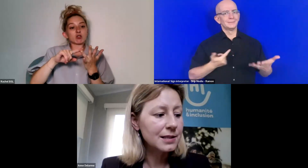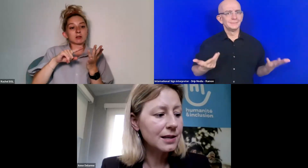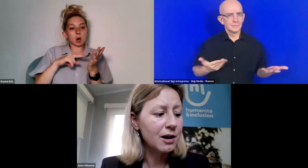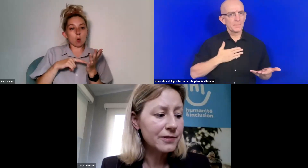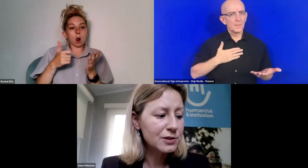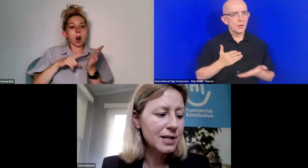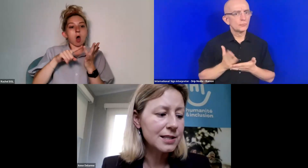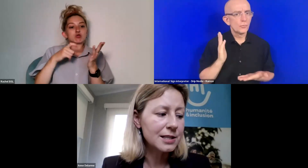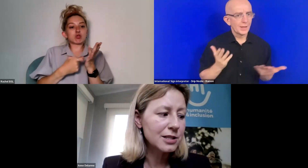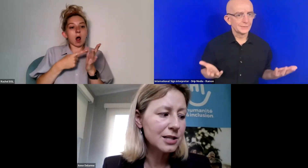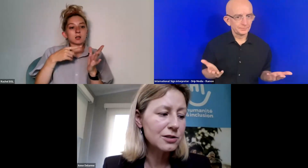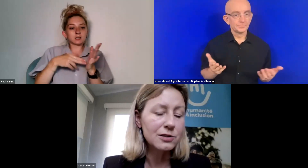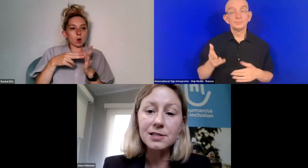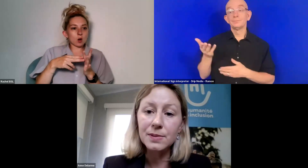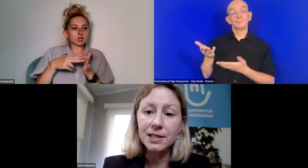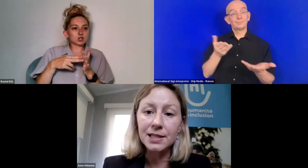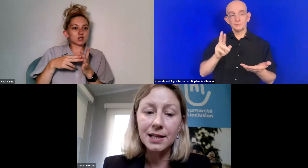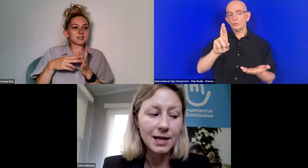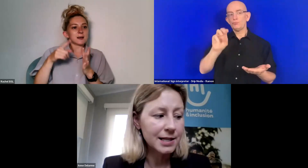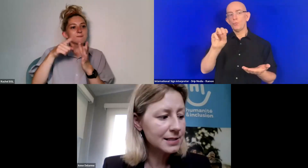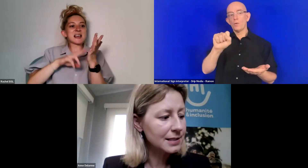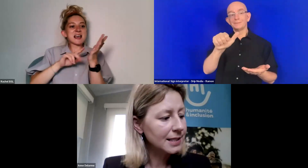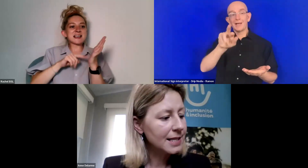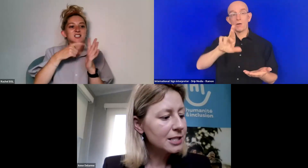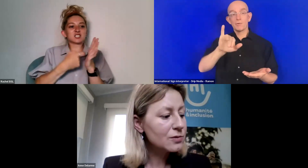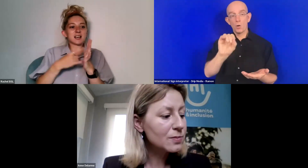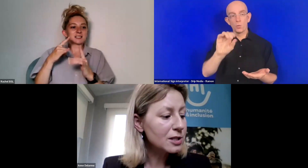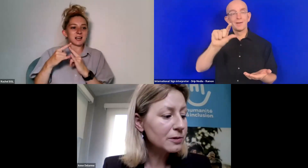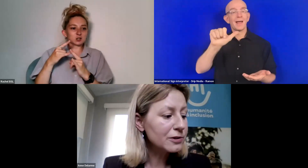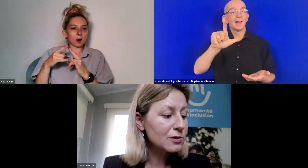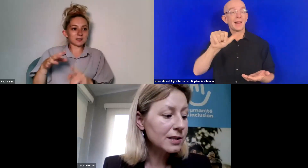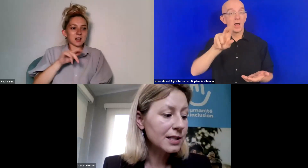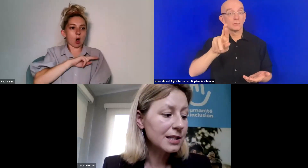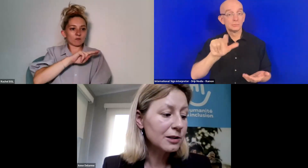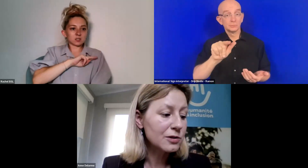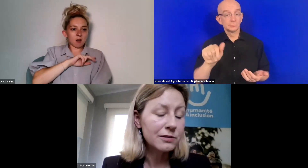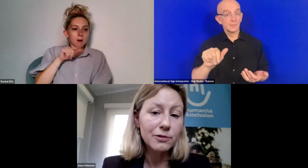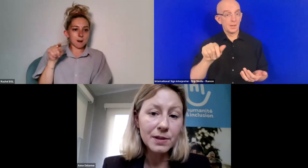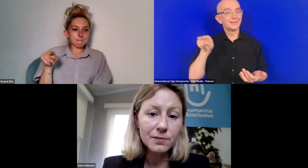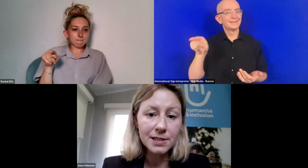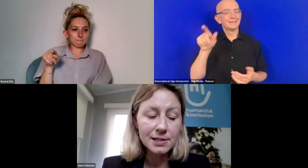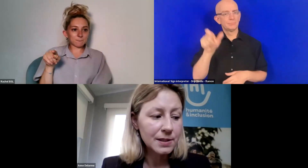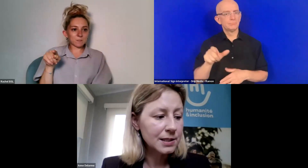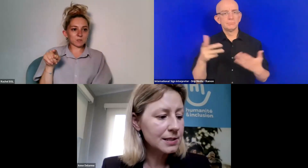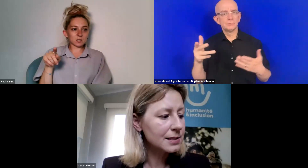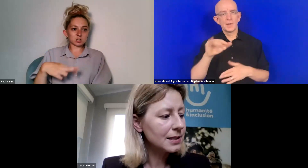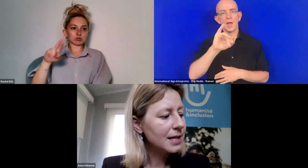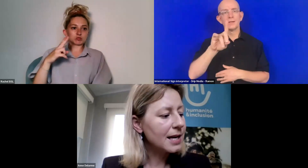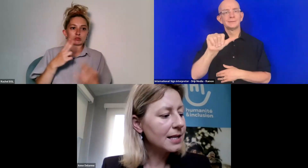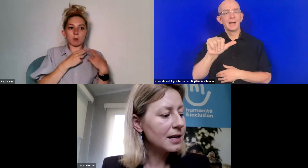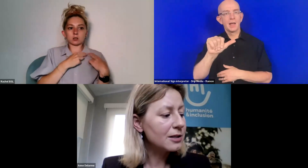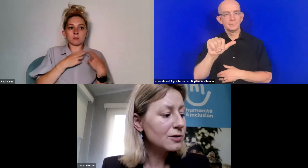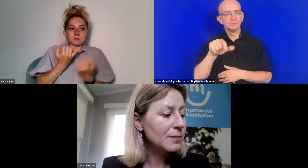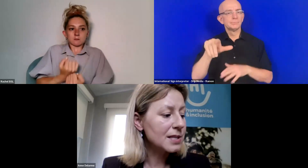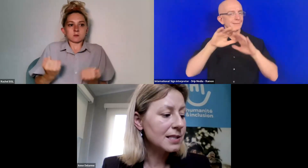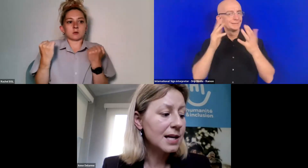at the International Disability Alliance. She's responsible for strengthening the inclusion of women with disabilities